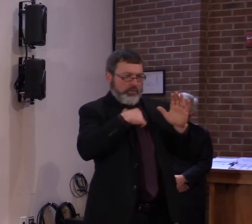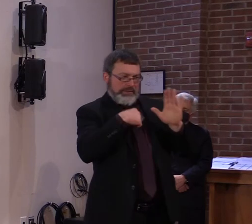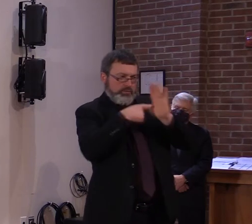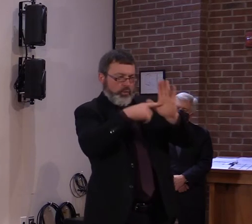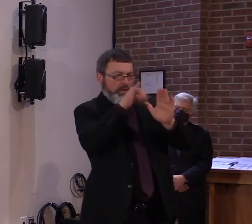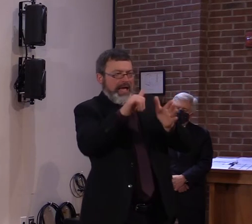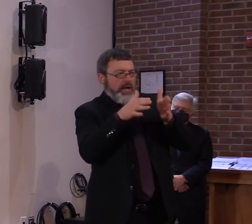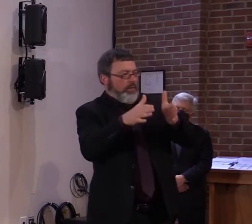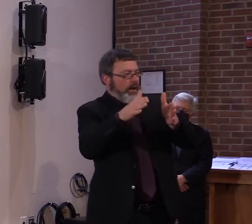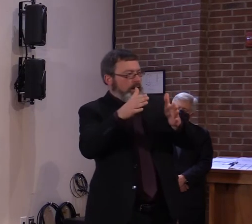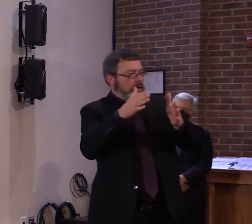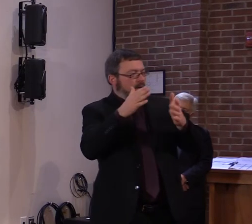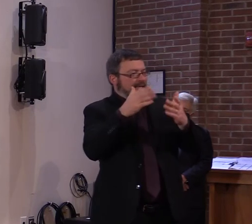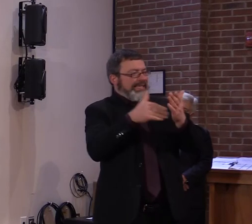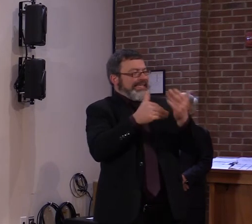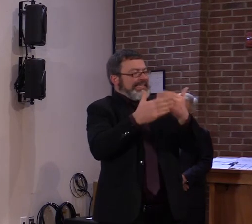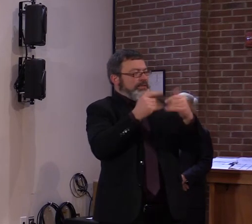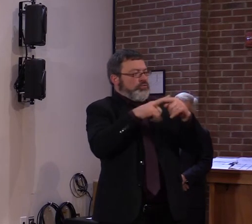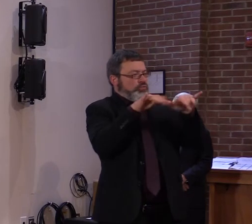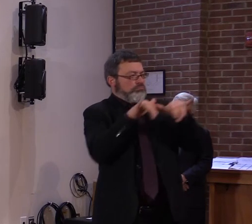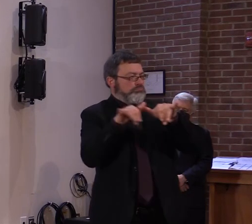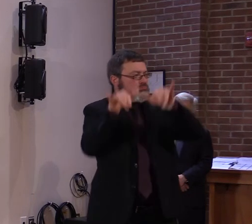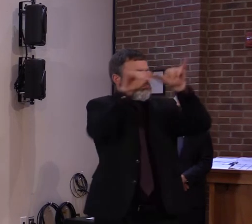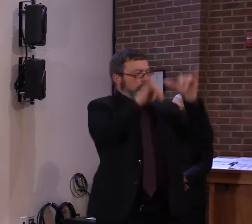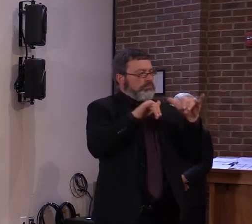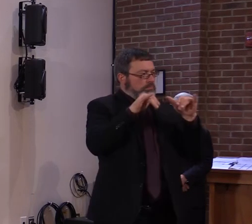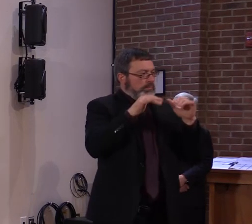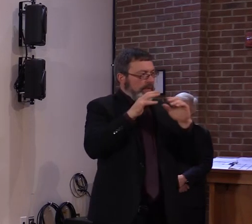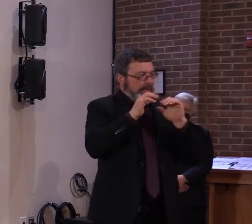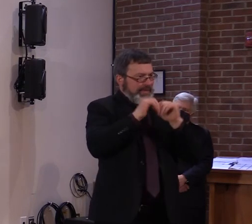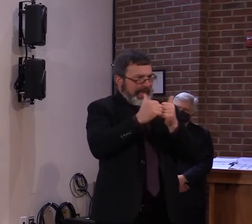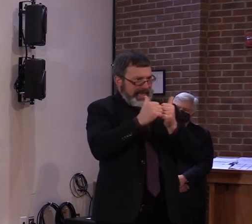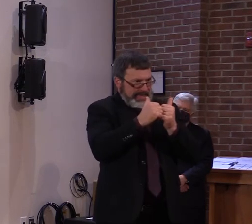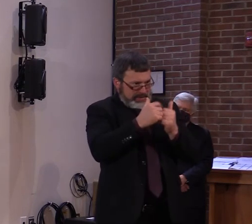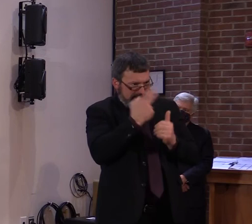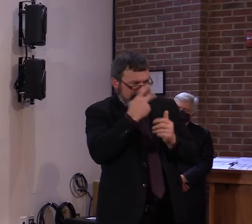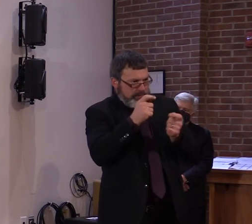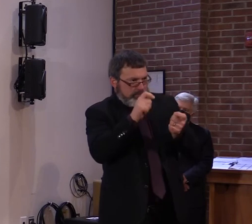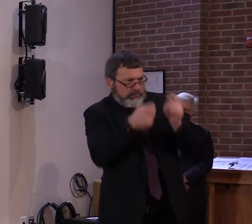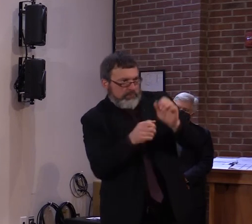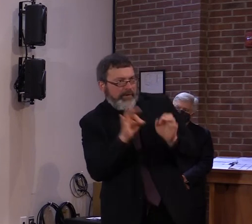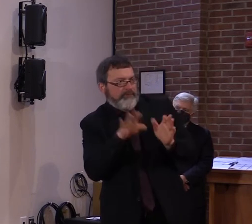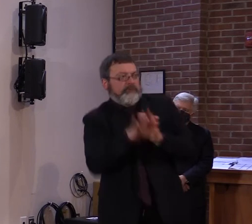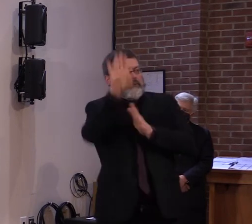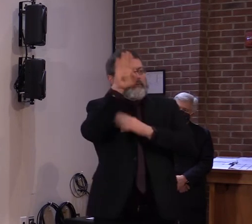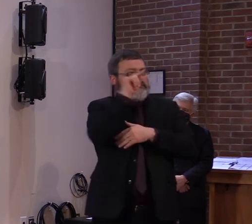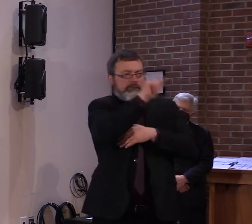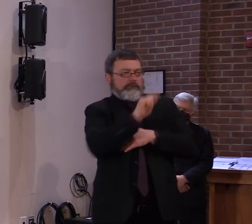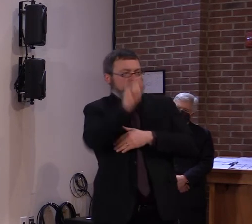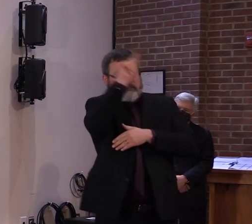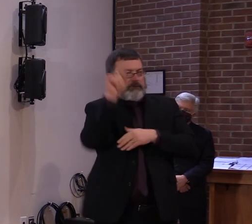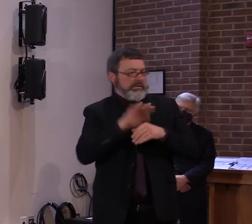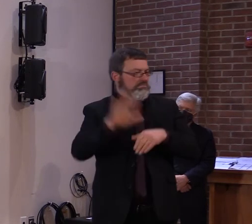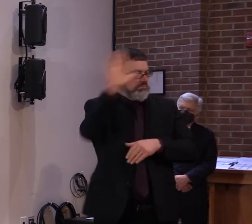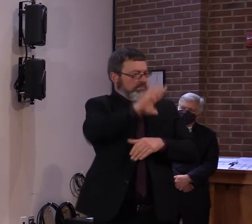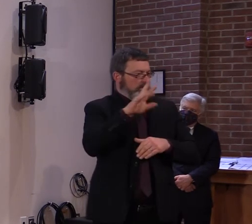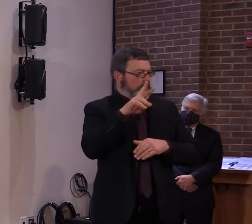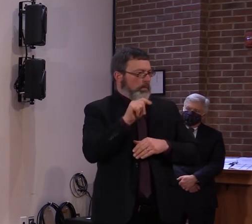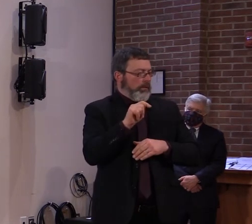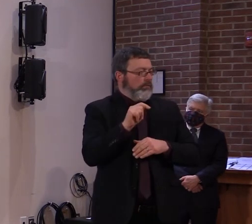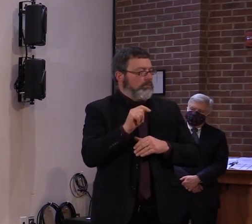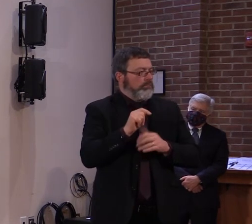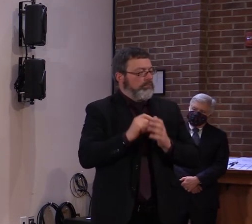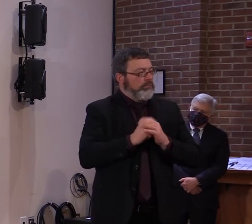active discussion right now. The other parts of the state, we're always concerned in